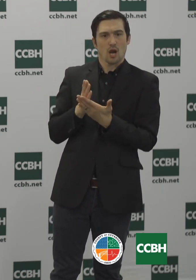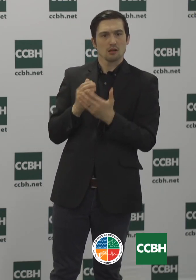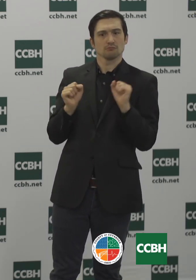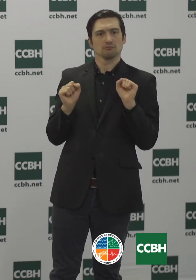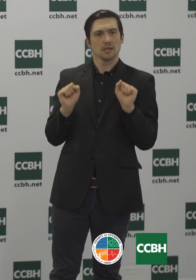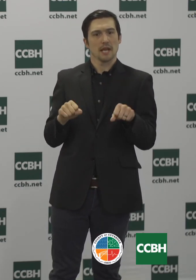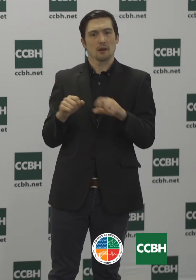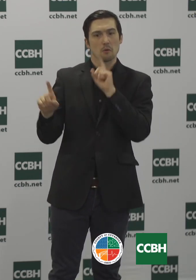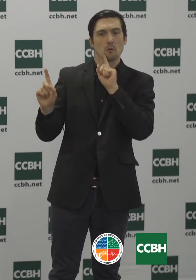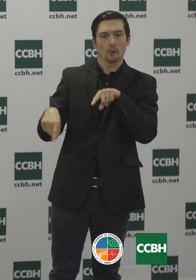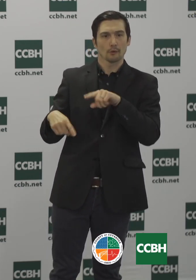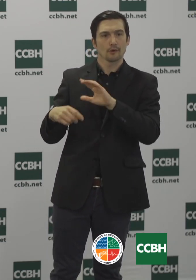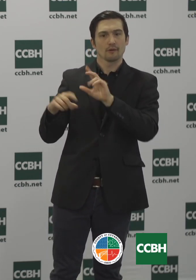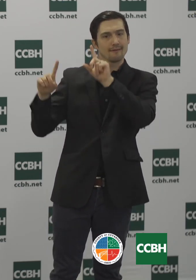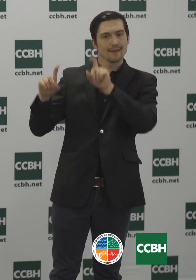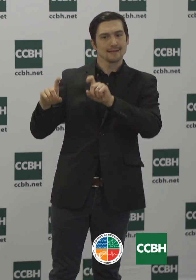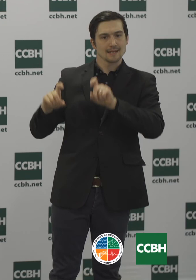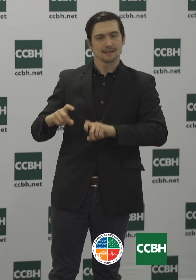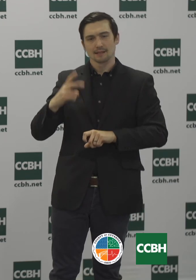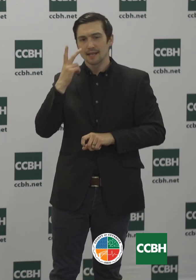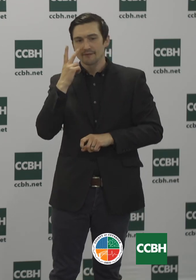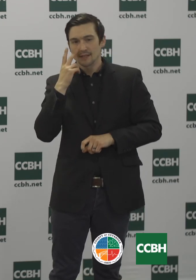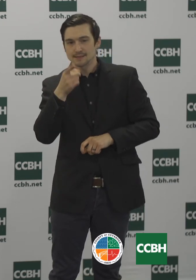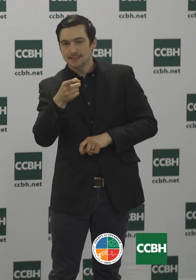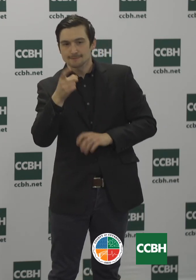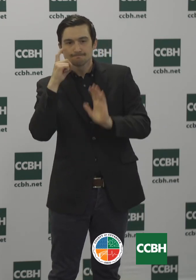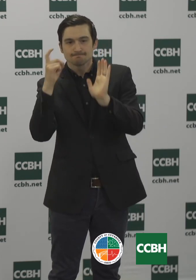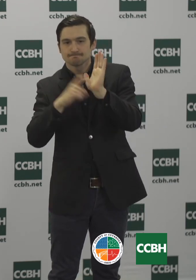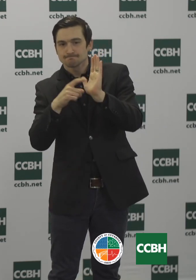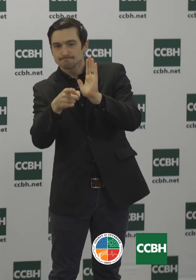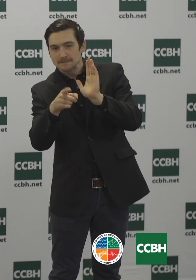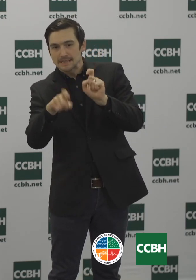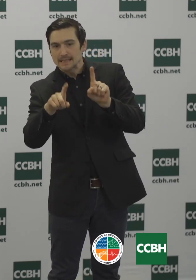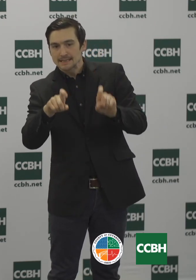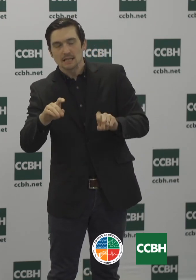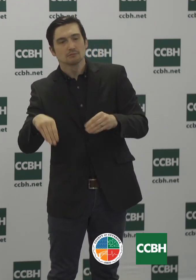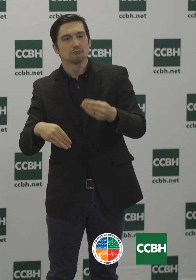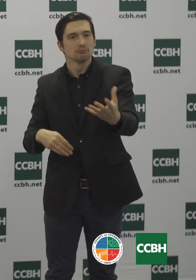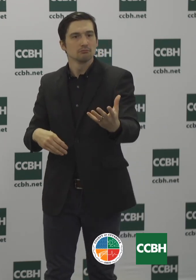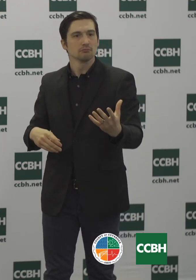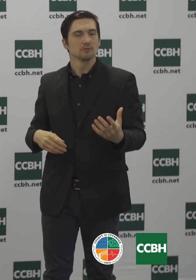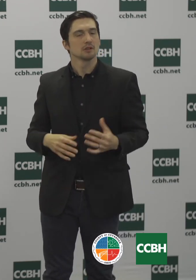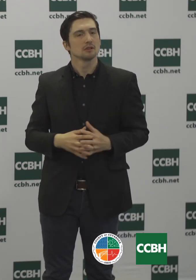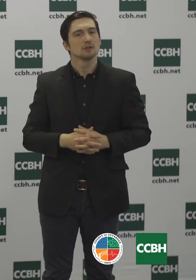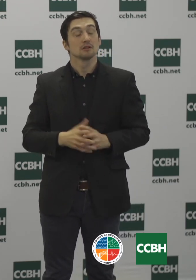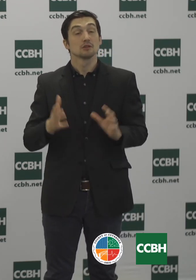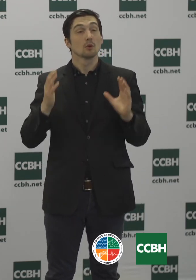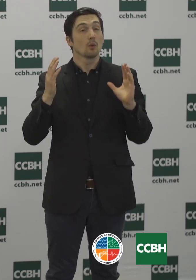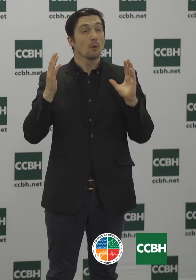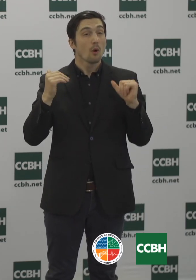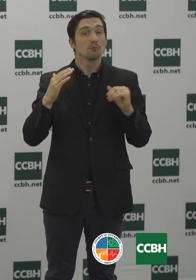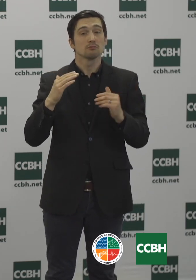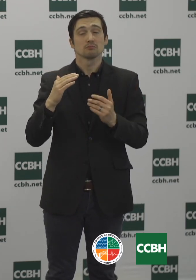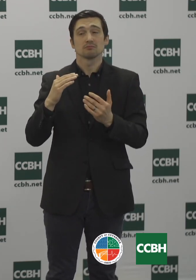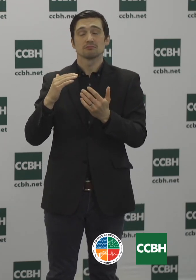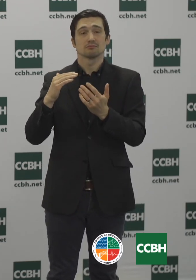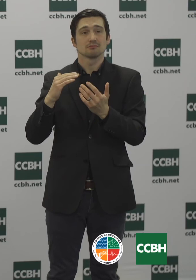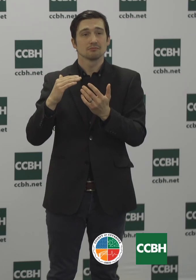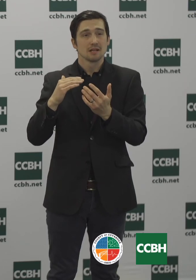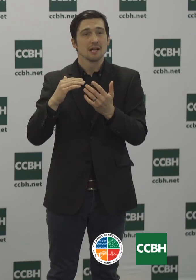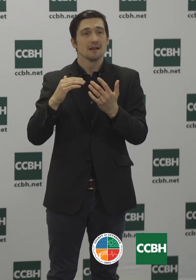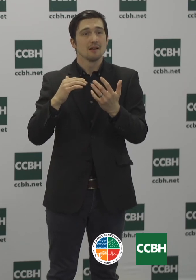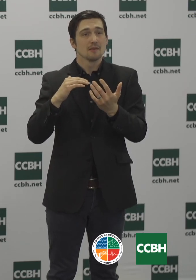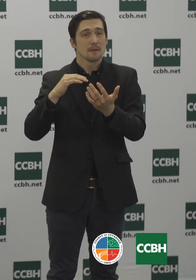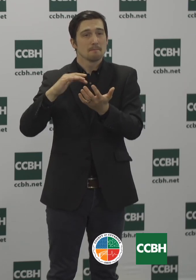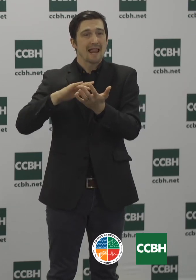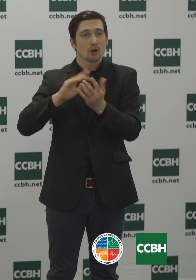their individual patients that they see need this. And it's our hope that our providers, medical providers in the community,